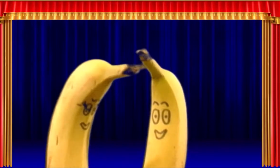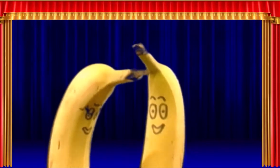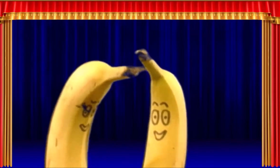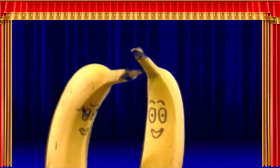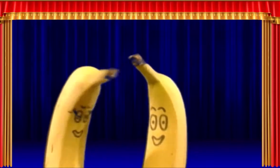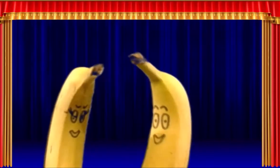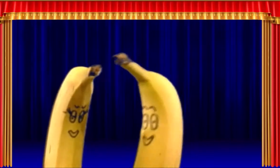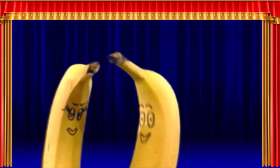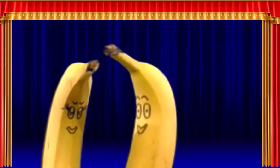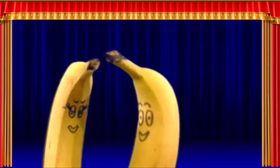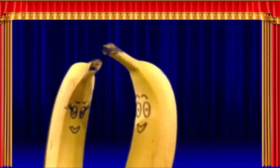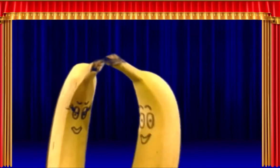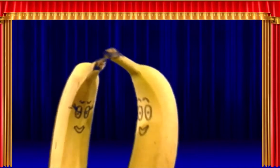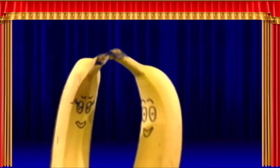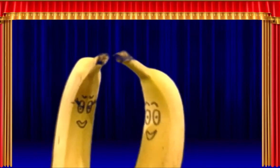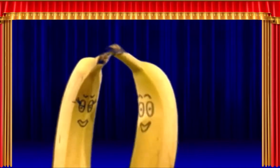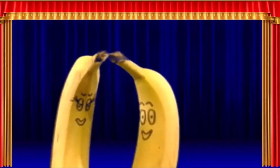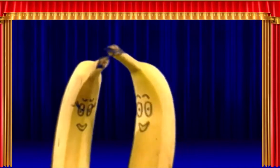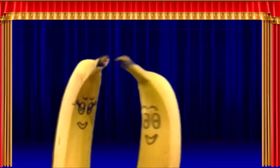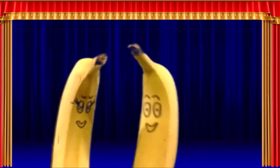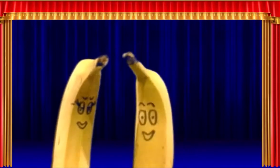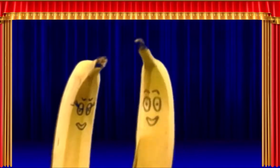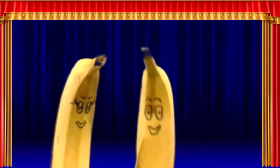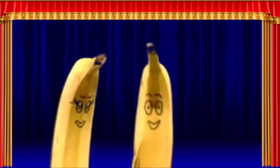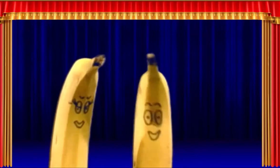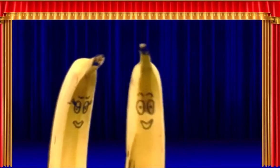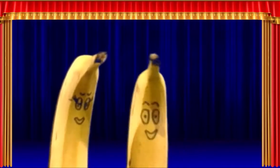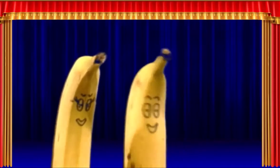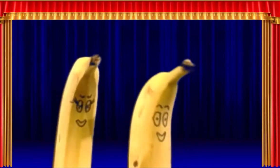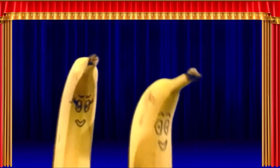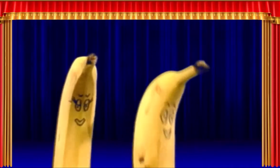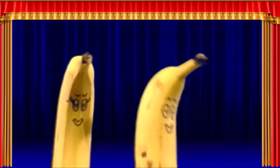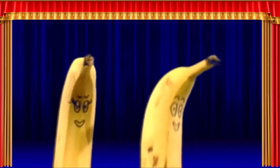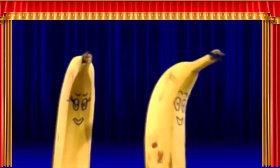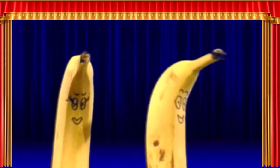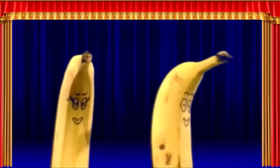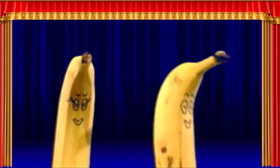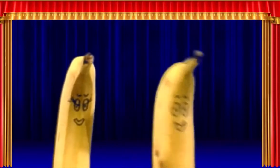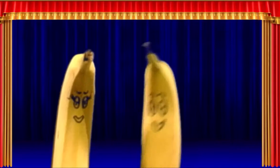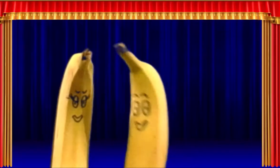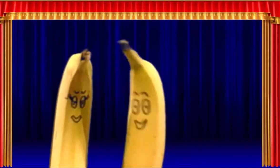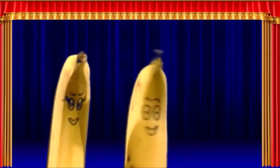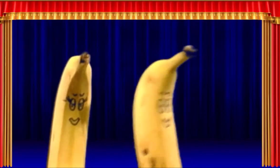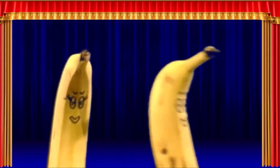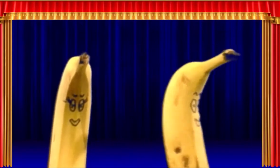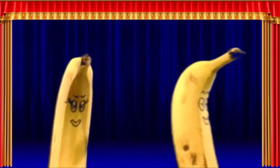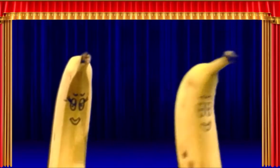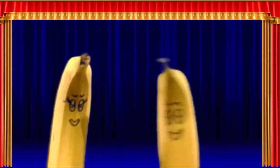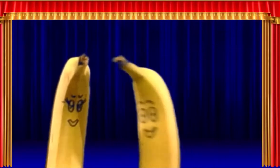dog show? A catastrophe! Catastrophe!